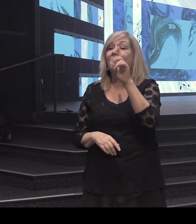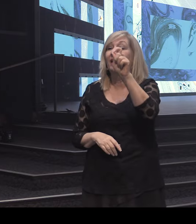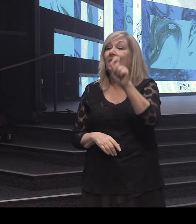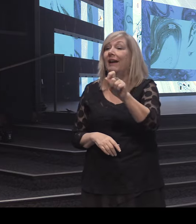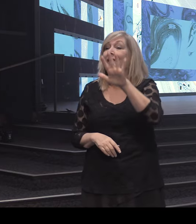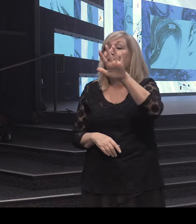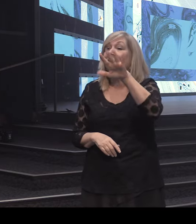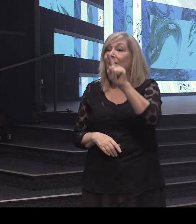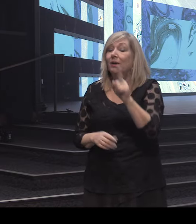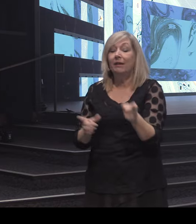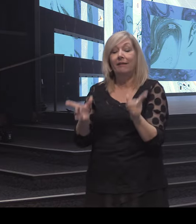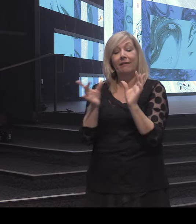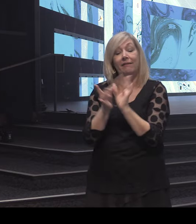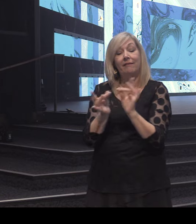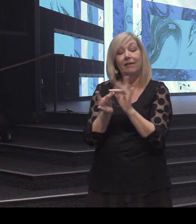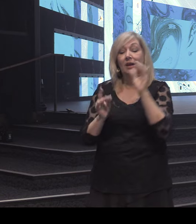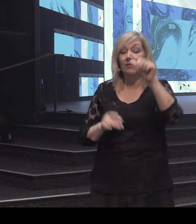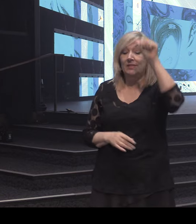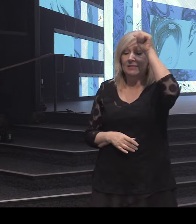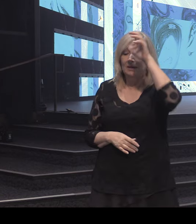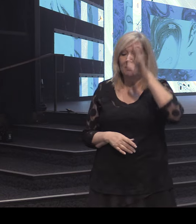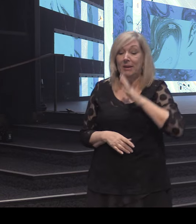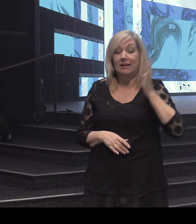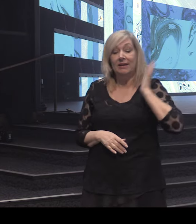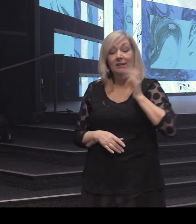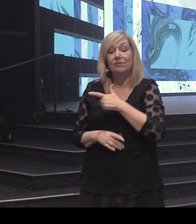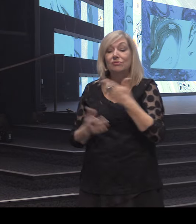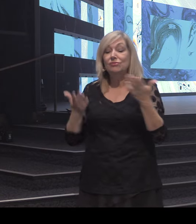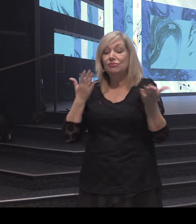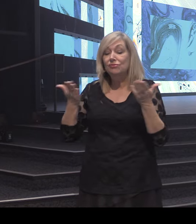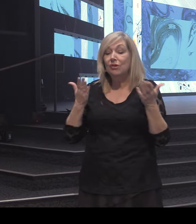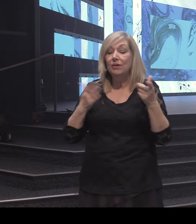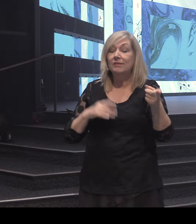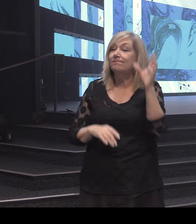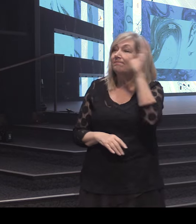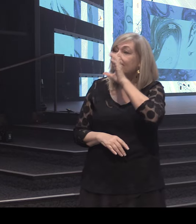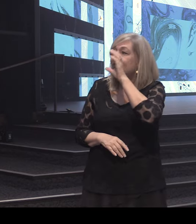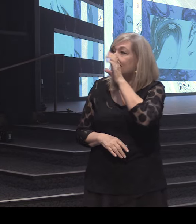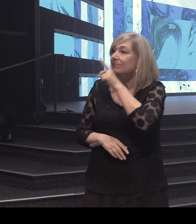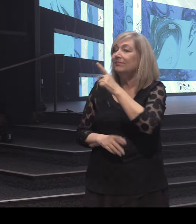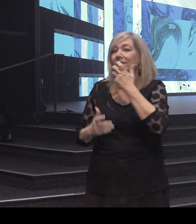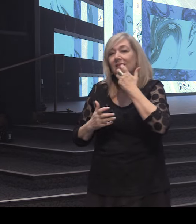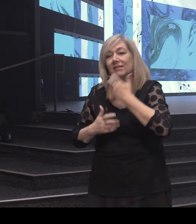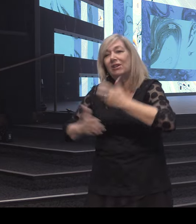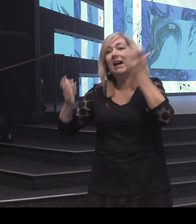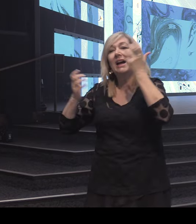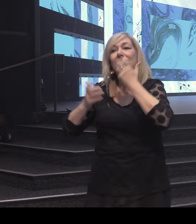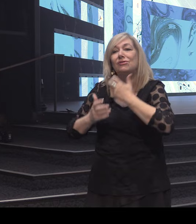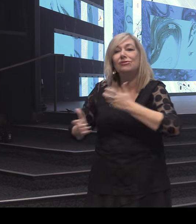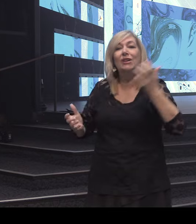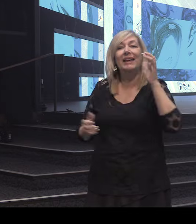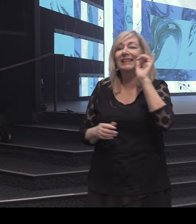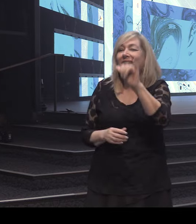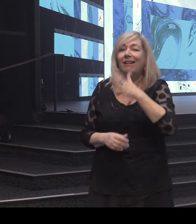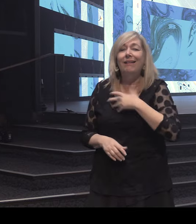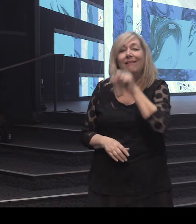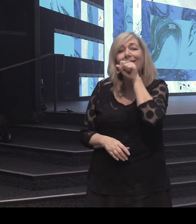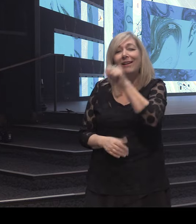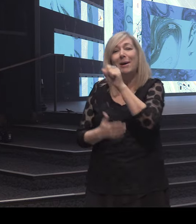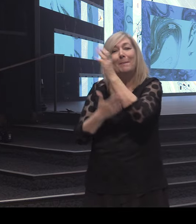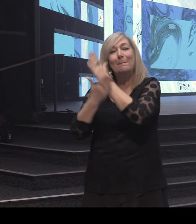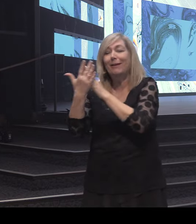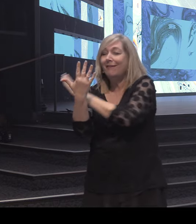then the men of Israel and Judah surged forward with a shout. It's my favorite part